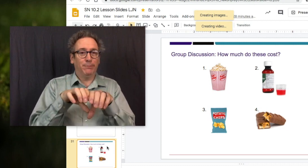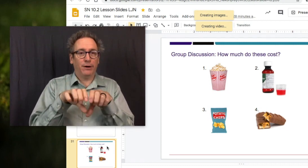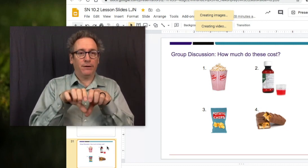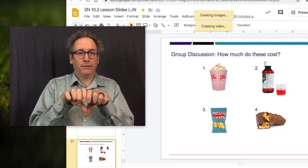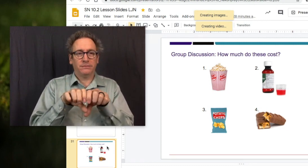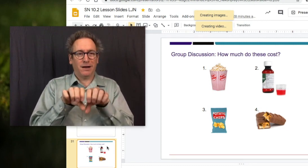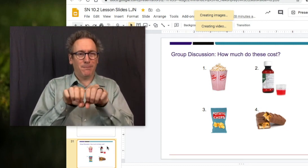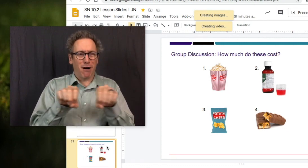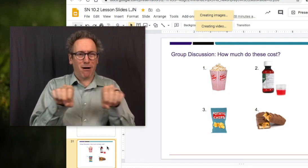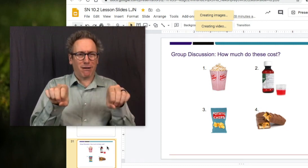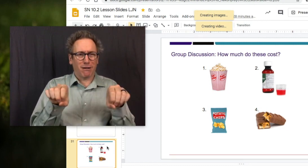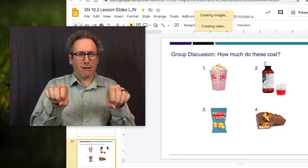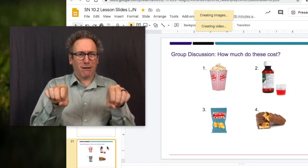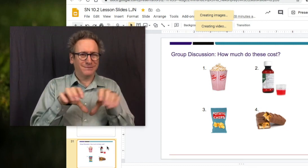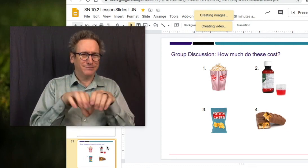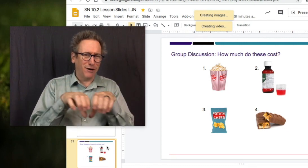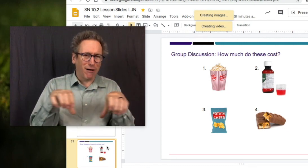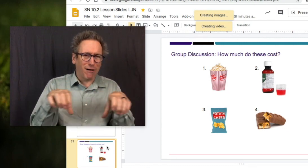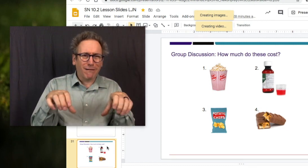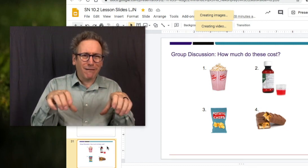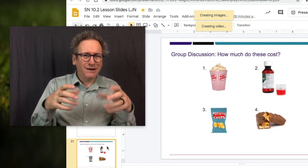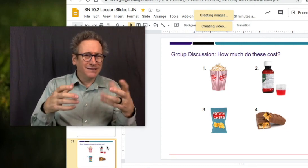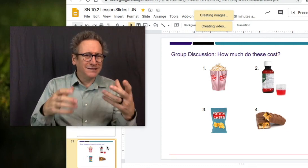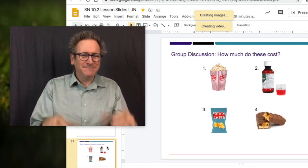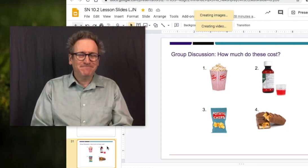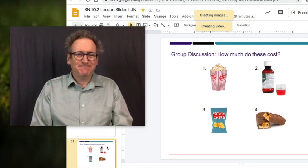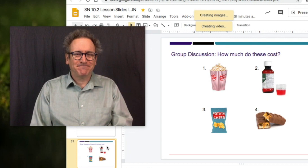candy bar.